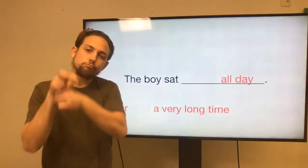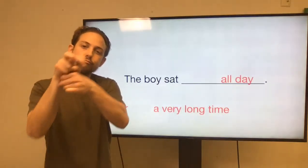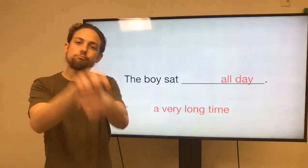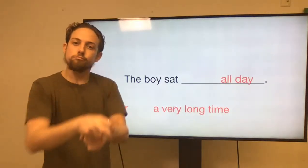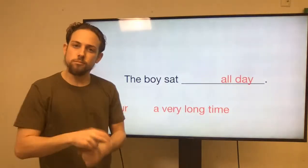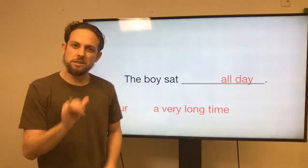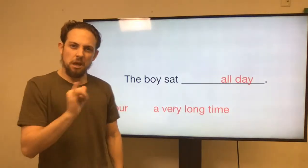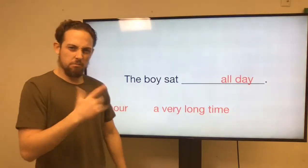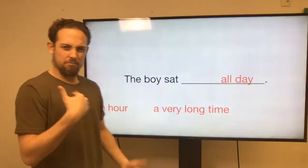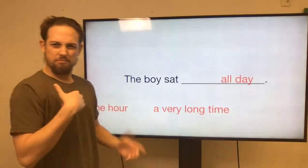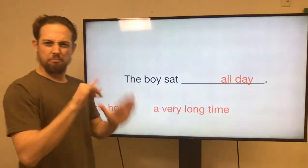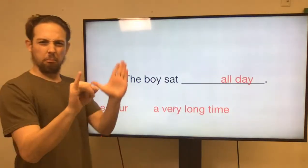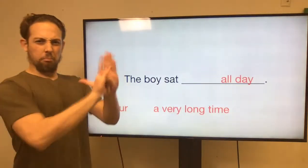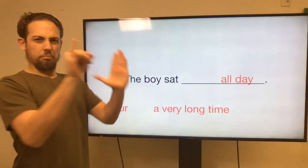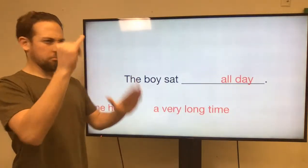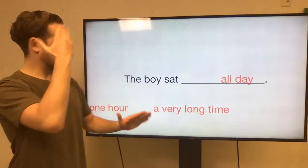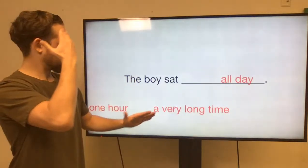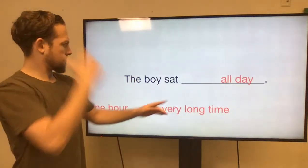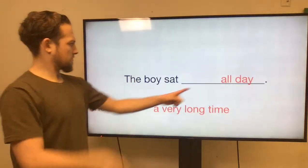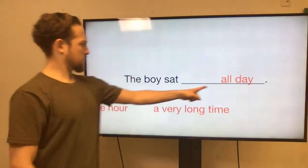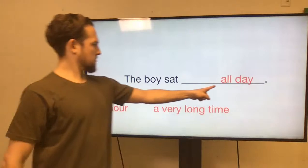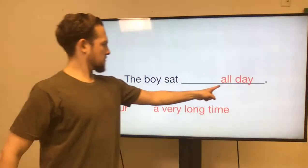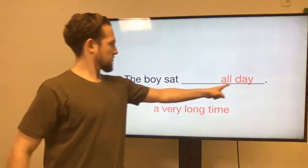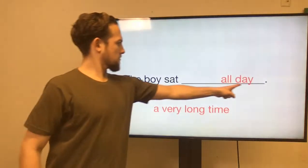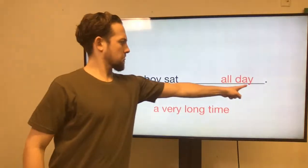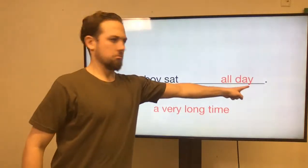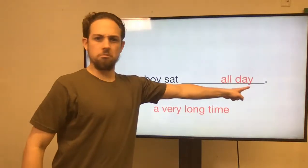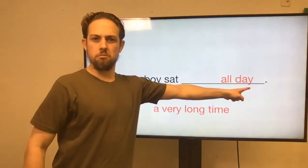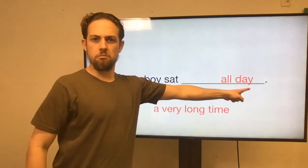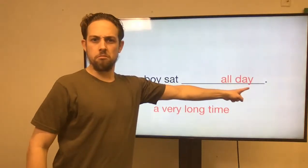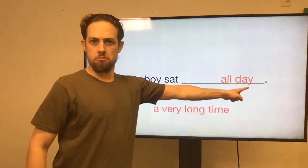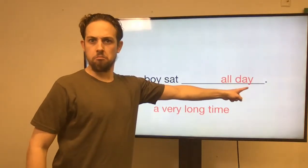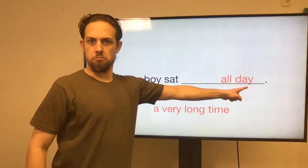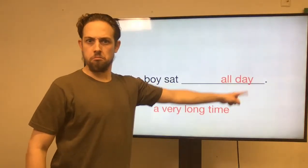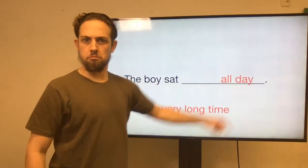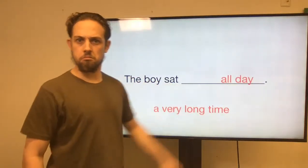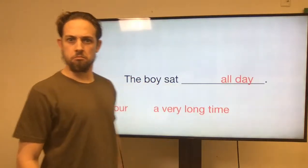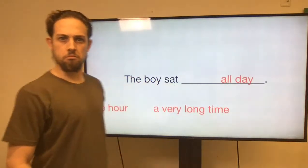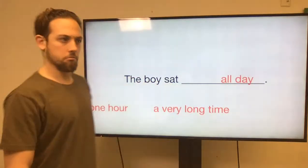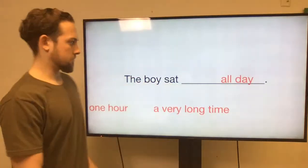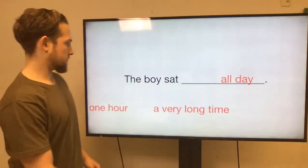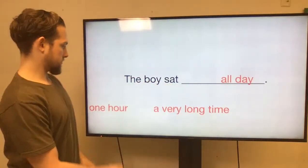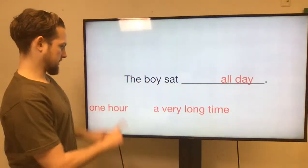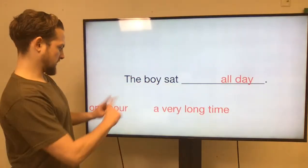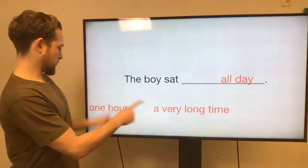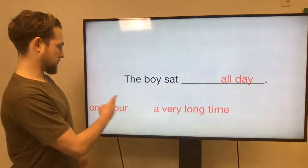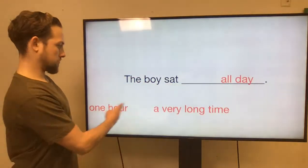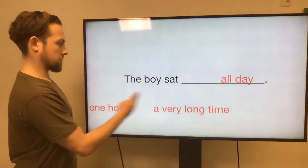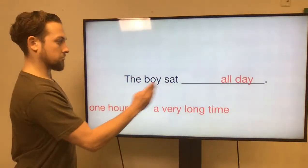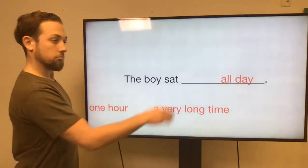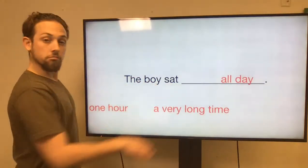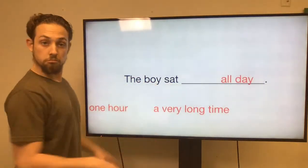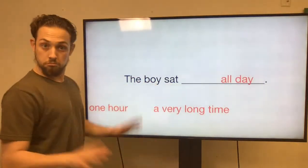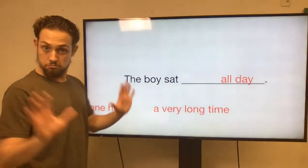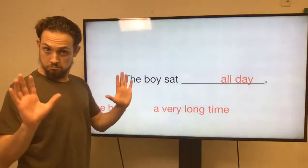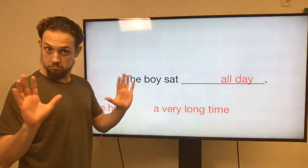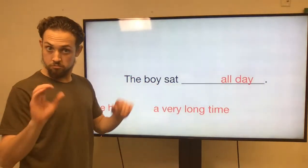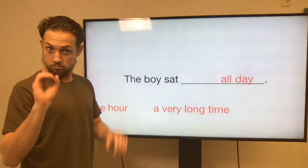that all day, every day, and he had to sit for the whole day. So we identify time in this sentence by looking at the